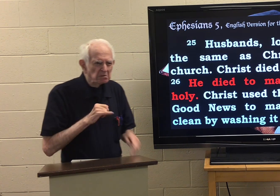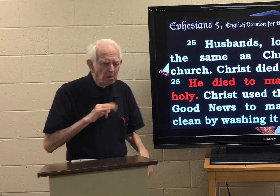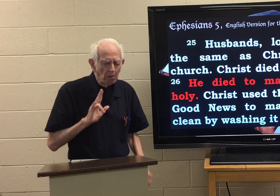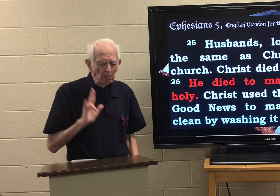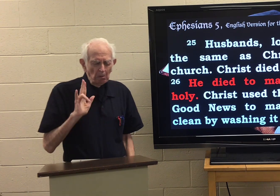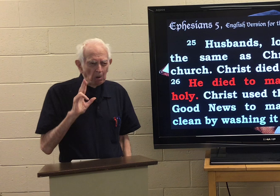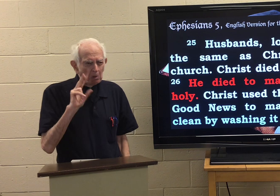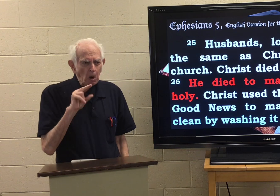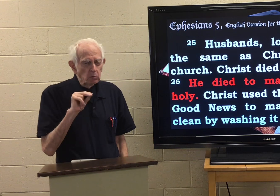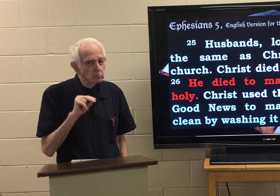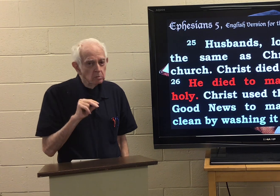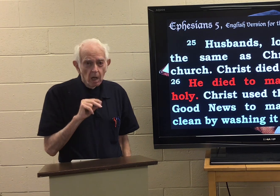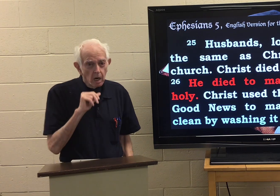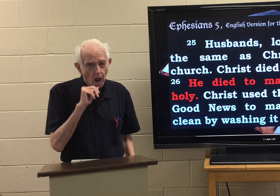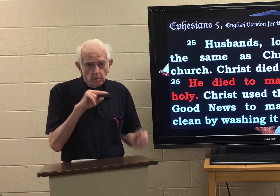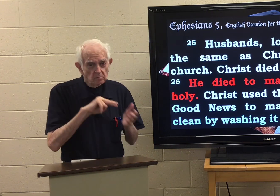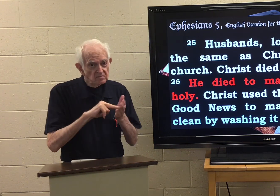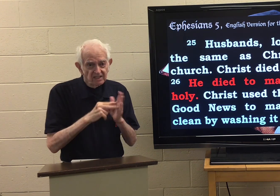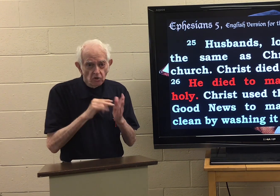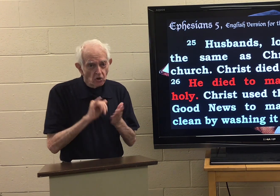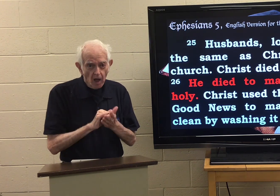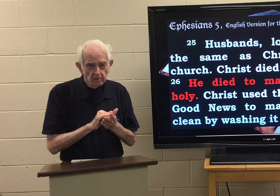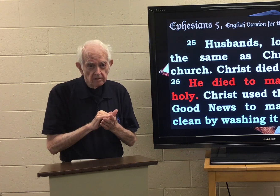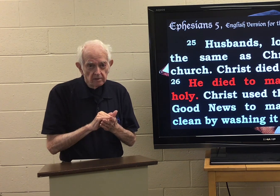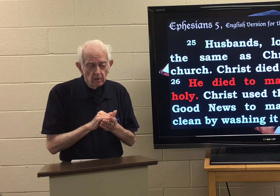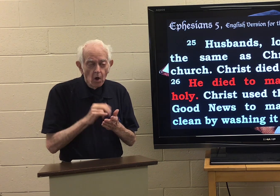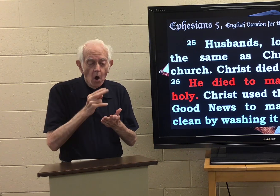I'm not like that. I'm not holier than that. No, that doesn't mean that.